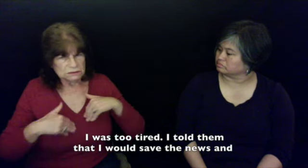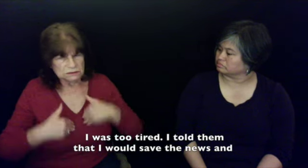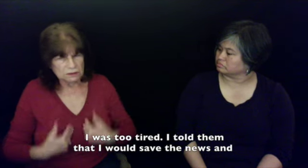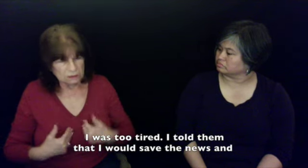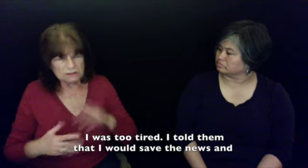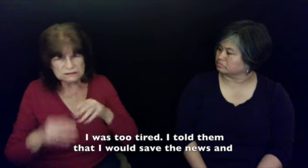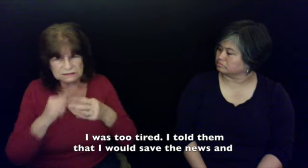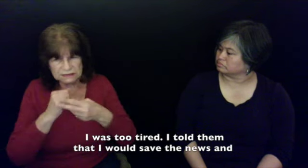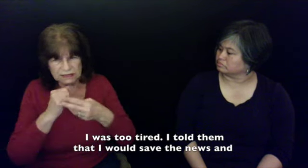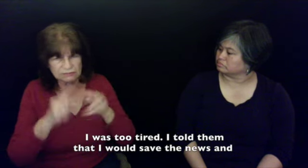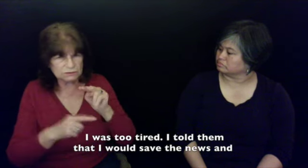save the news